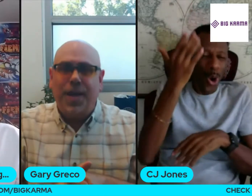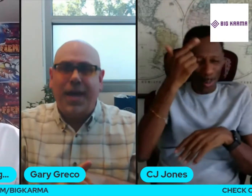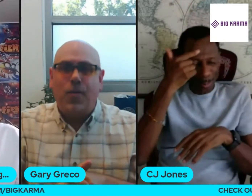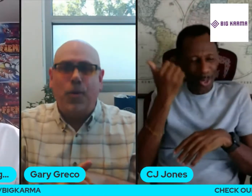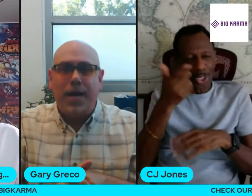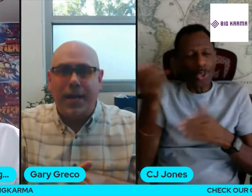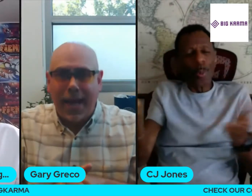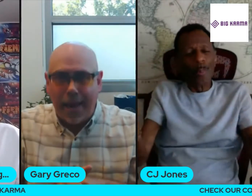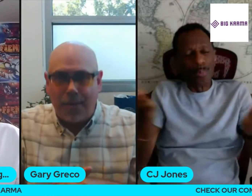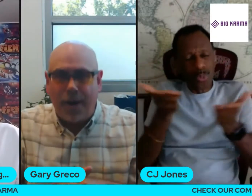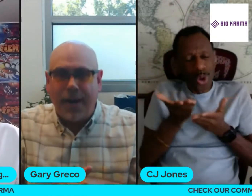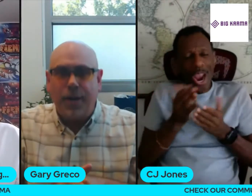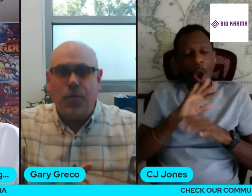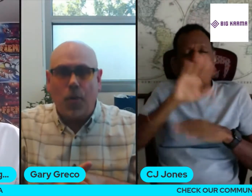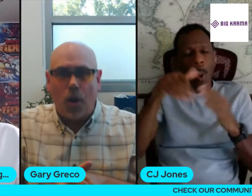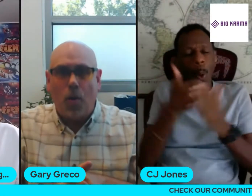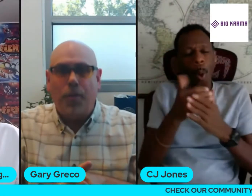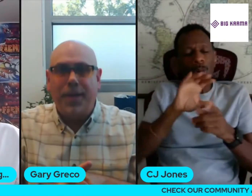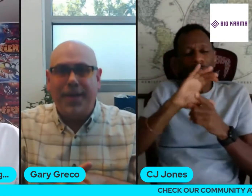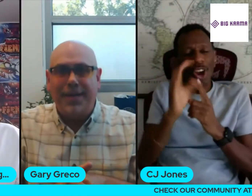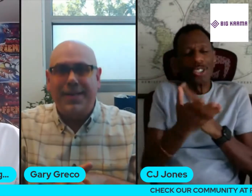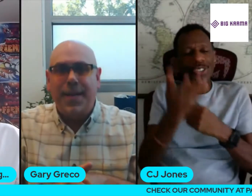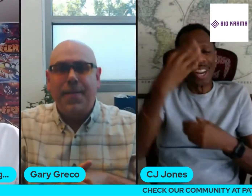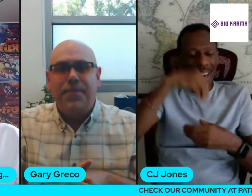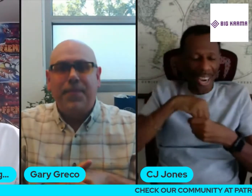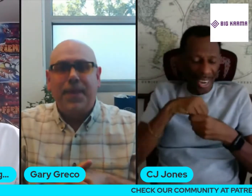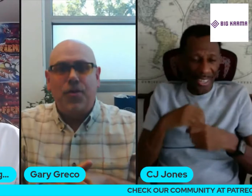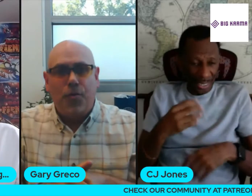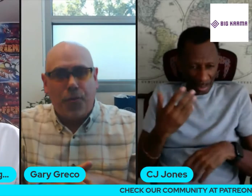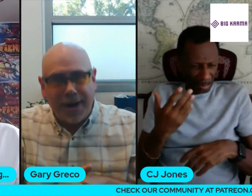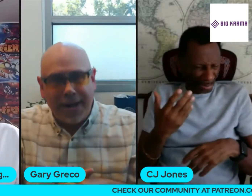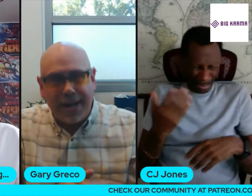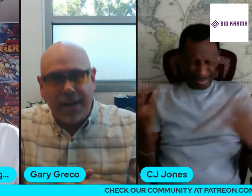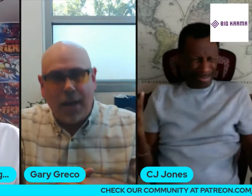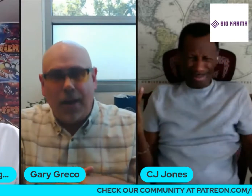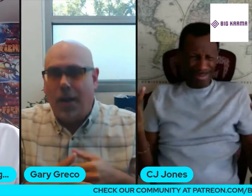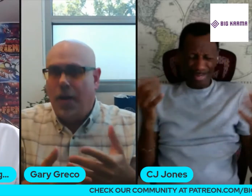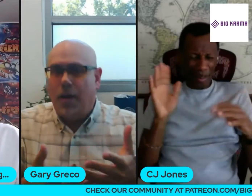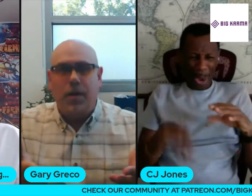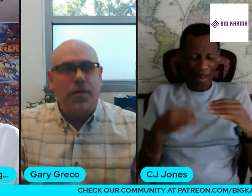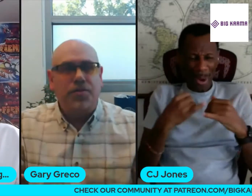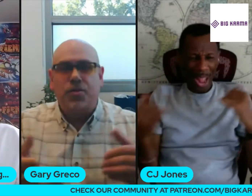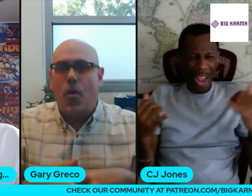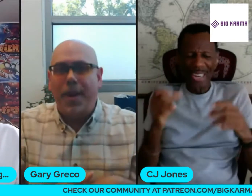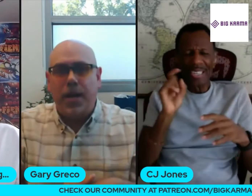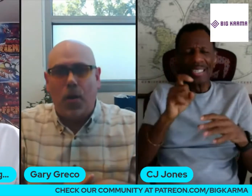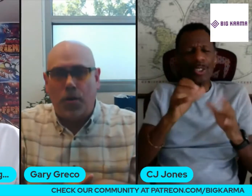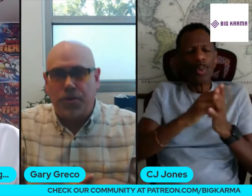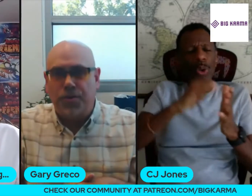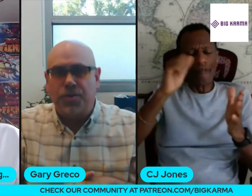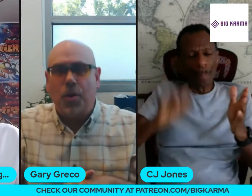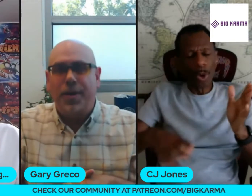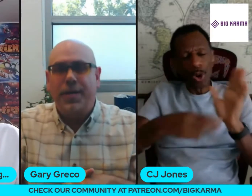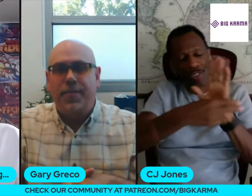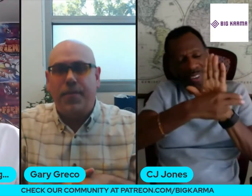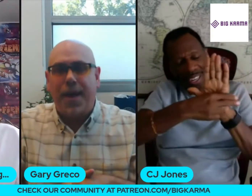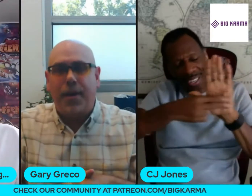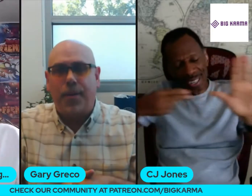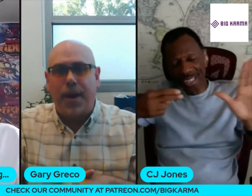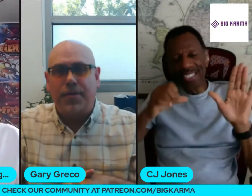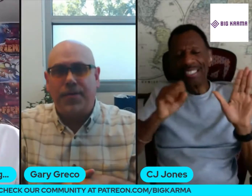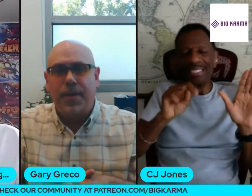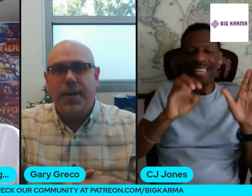important that we collaborate and grow, because you bring in so many cultures, so many